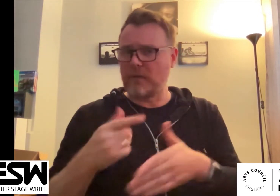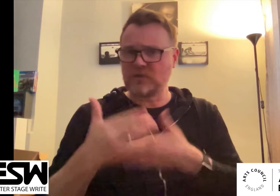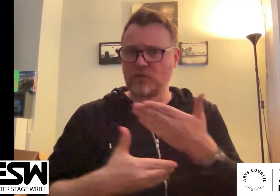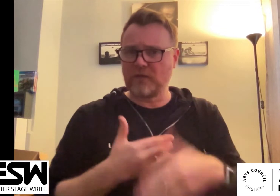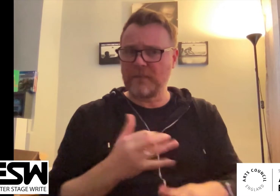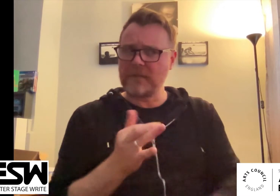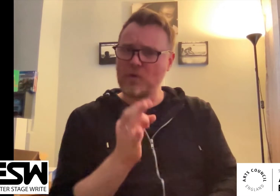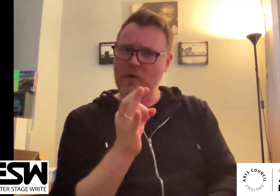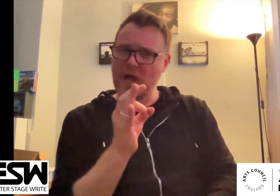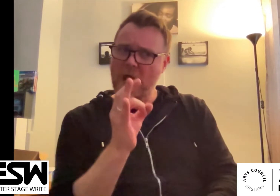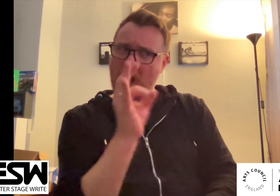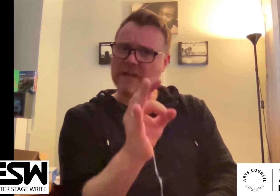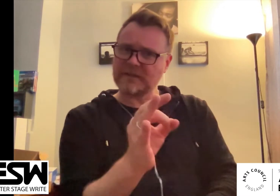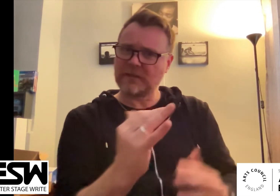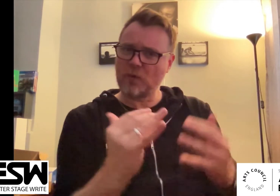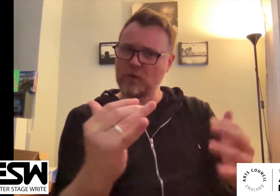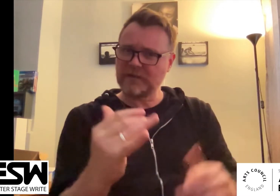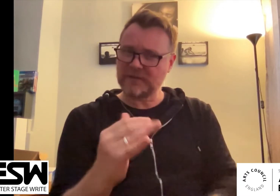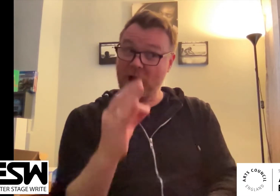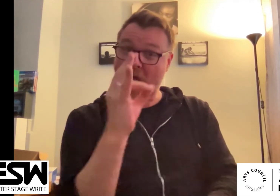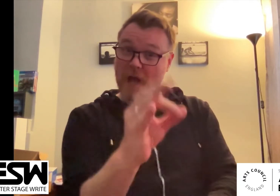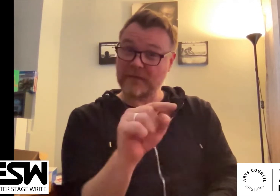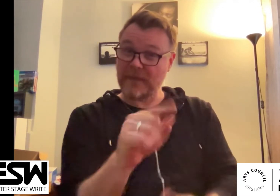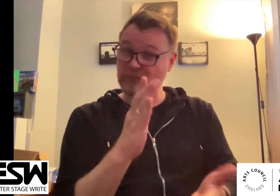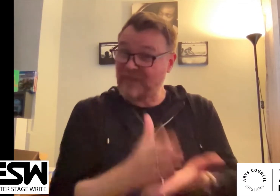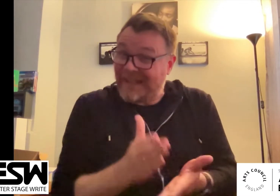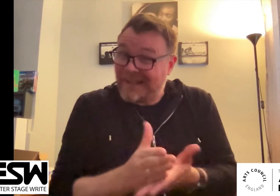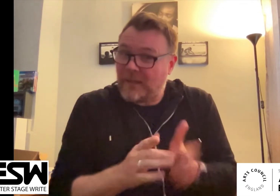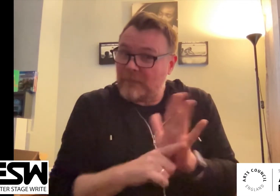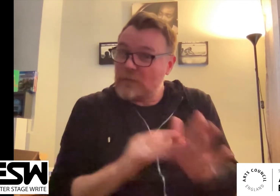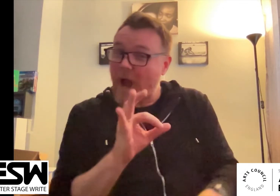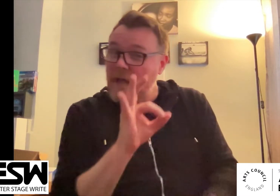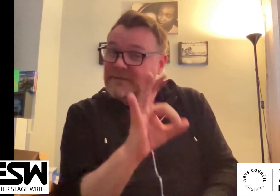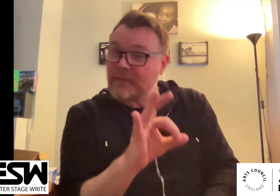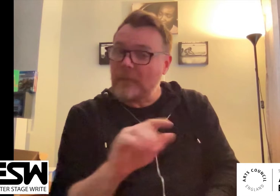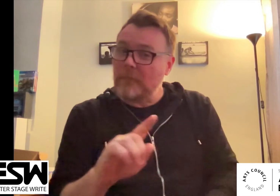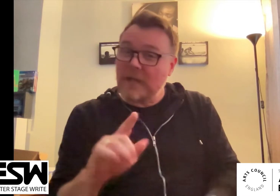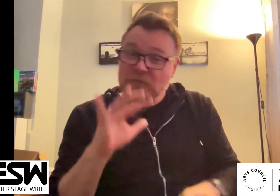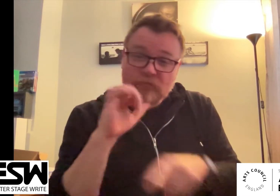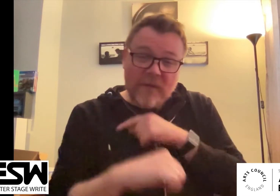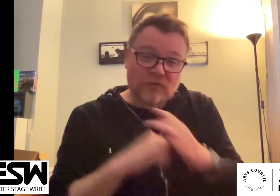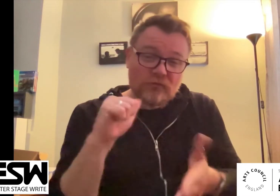story, really you're asking the audience, ask them a really important question. Is revenge right?